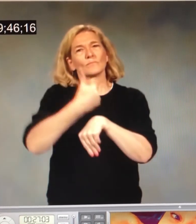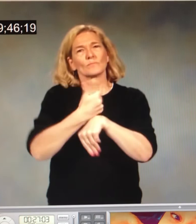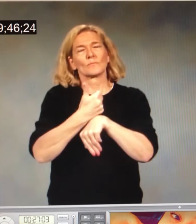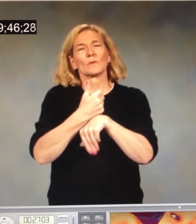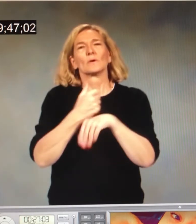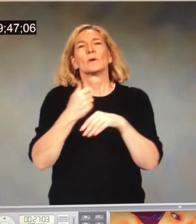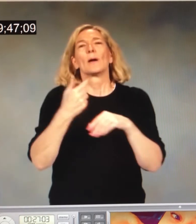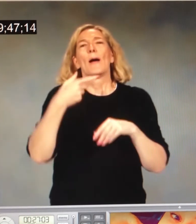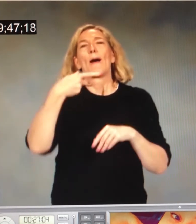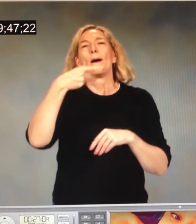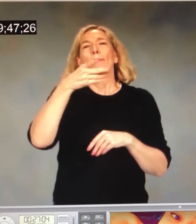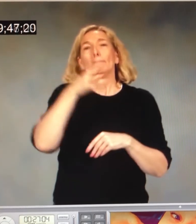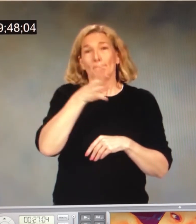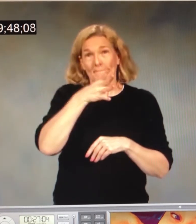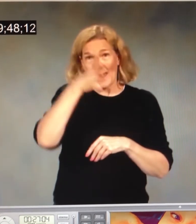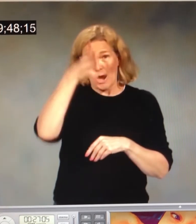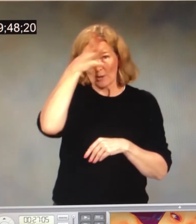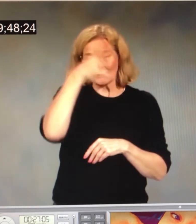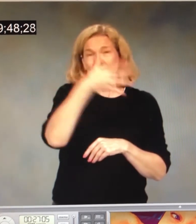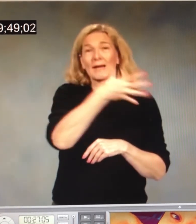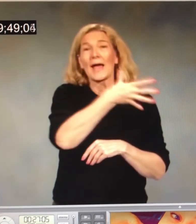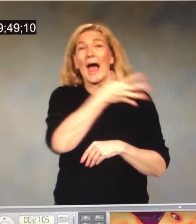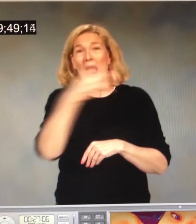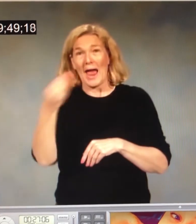school, and all 3